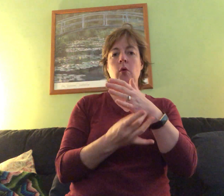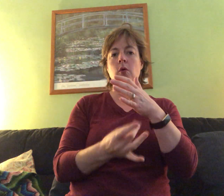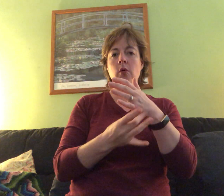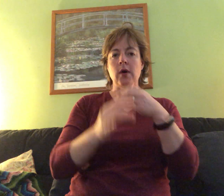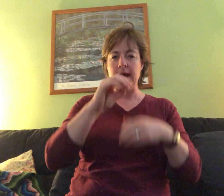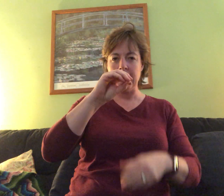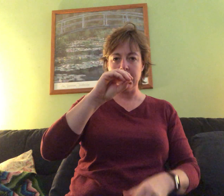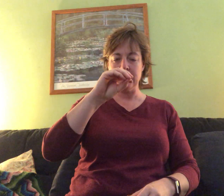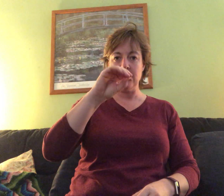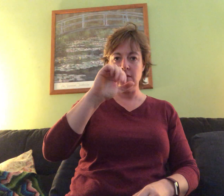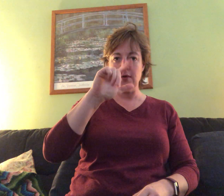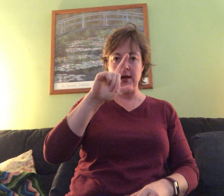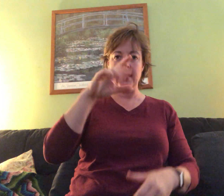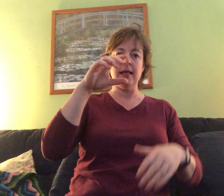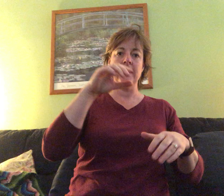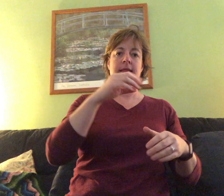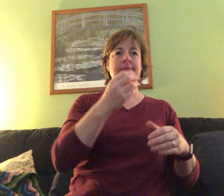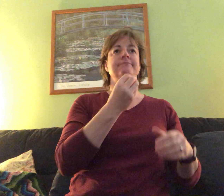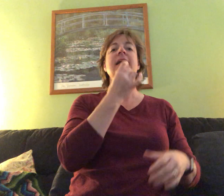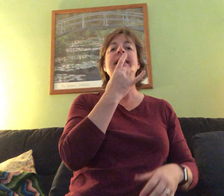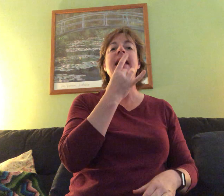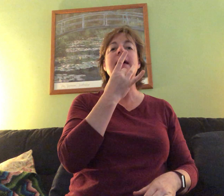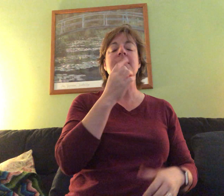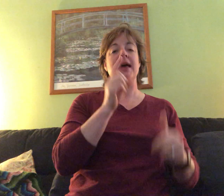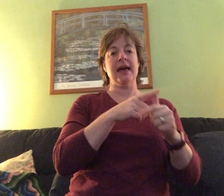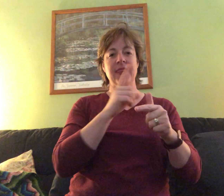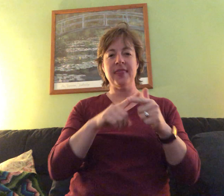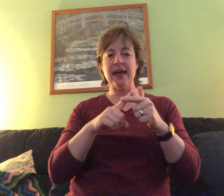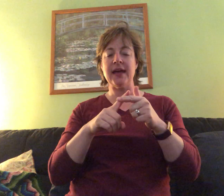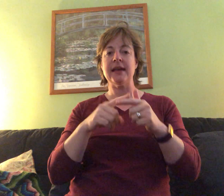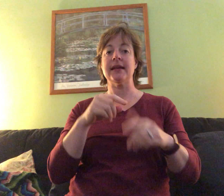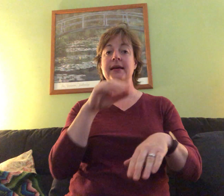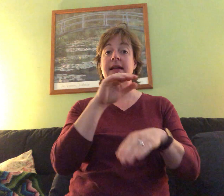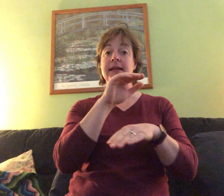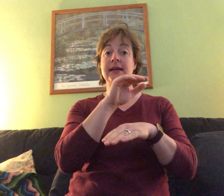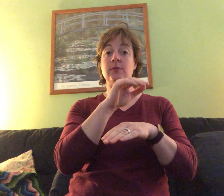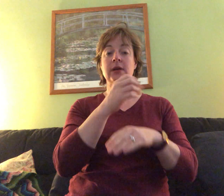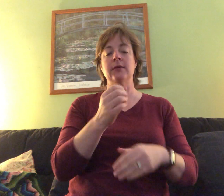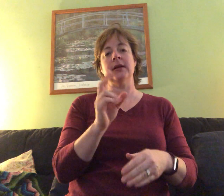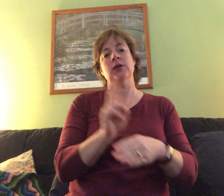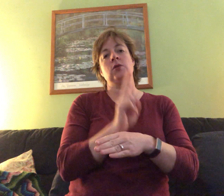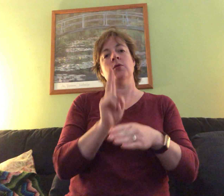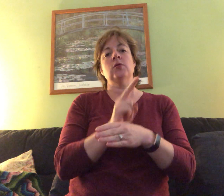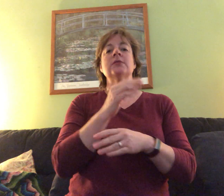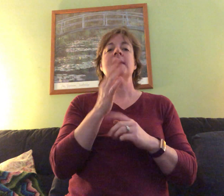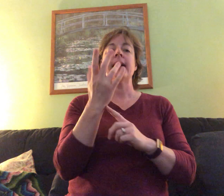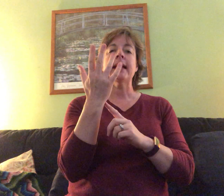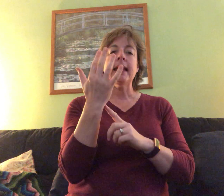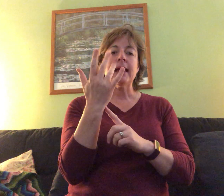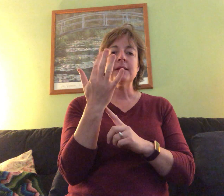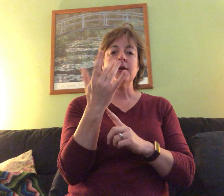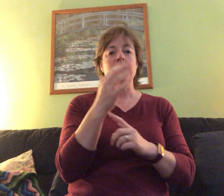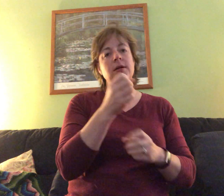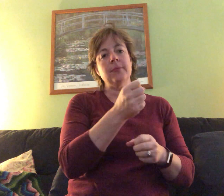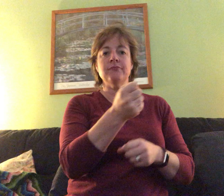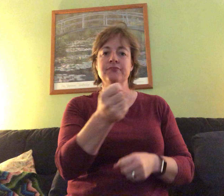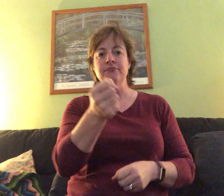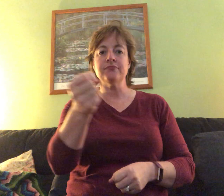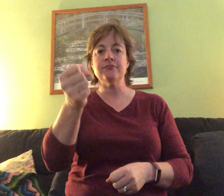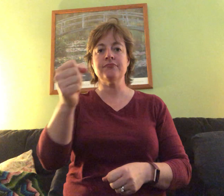In the bedroom, we had beautiful pottery, jug and water, a water jug to wash with instead of